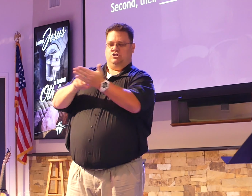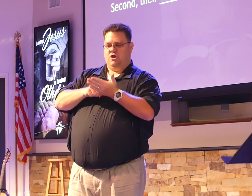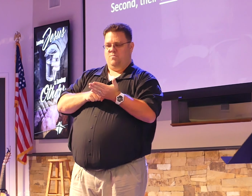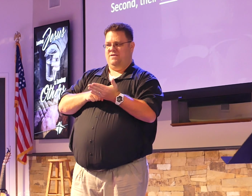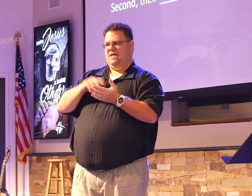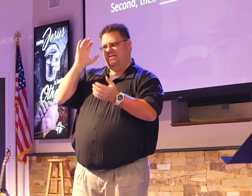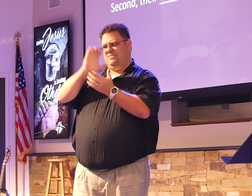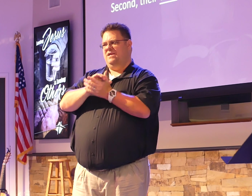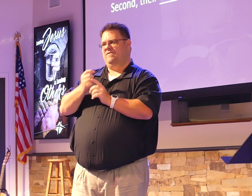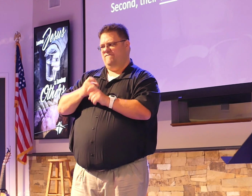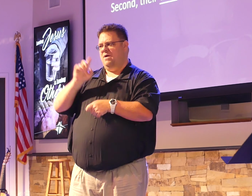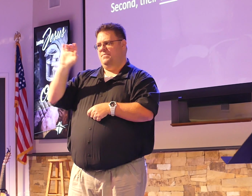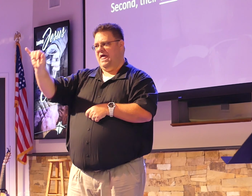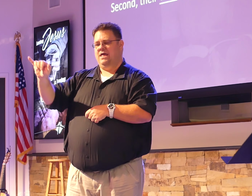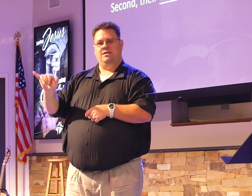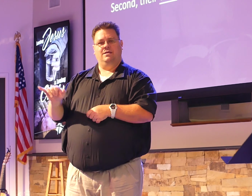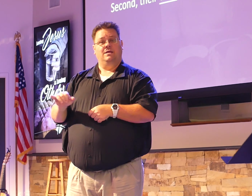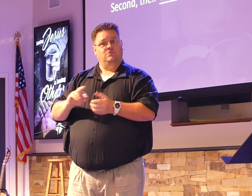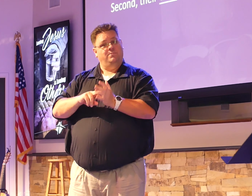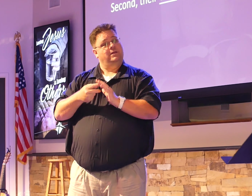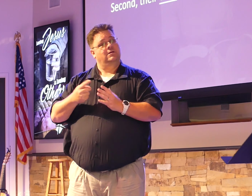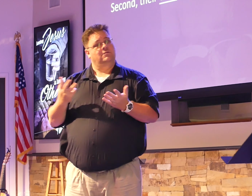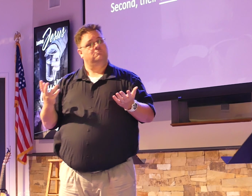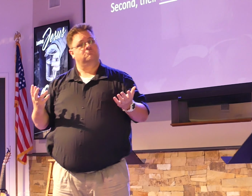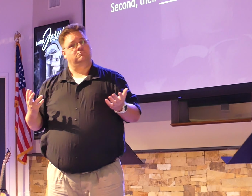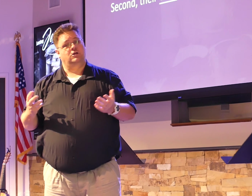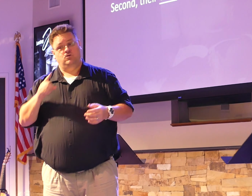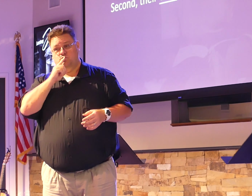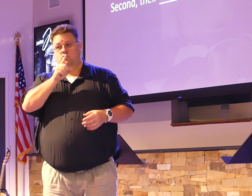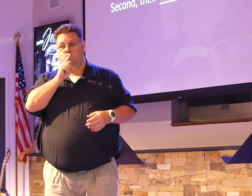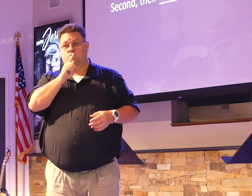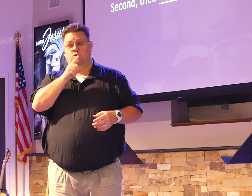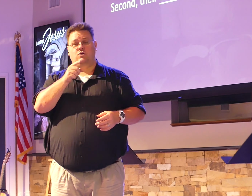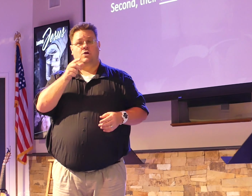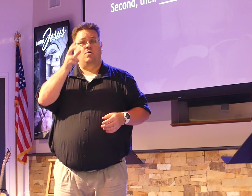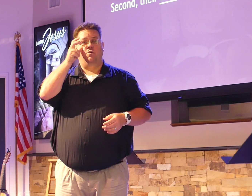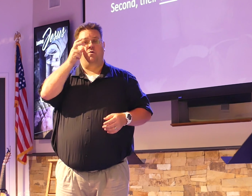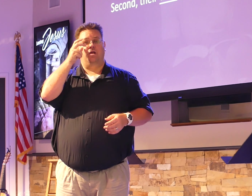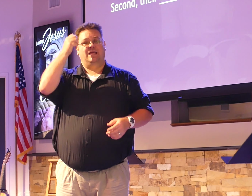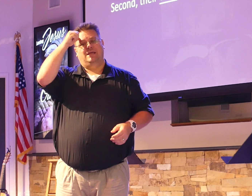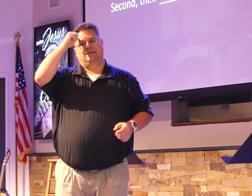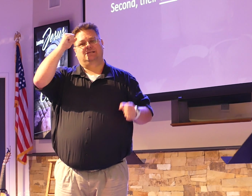it. I that's exactly what it meant. I said, have you ever heard the expression stubborn as a Missouri meal?